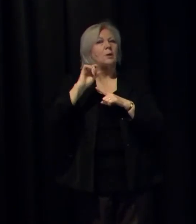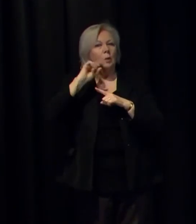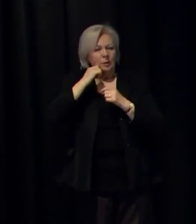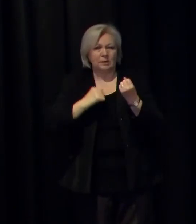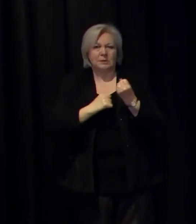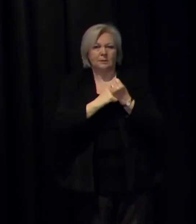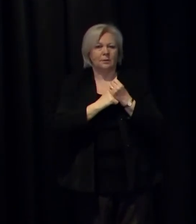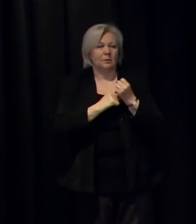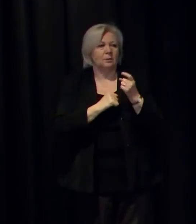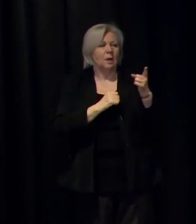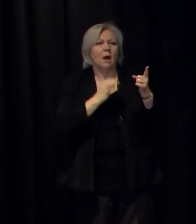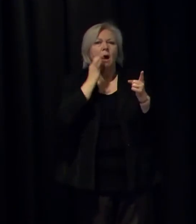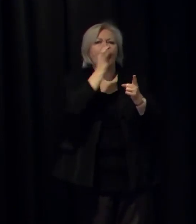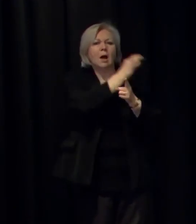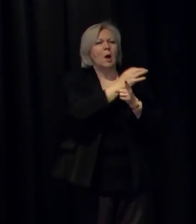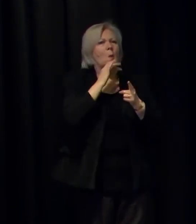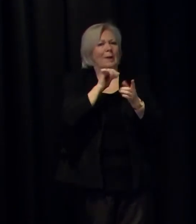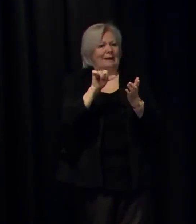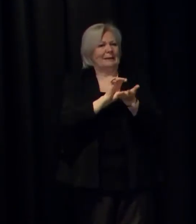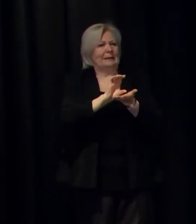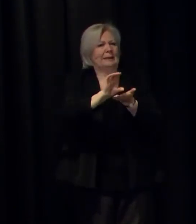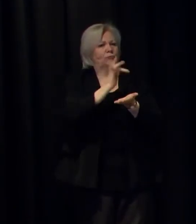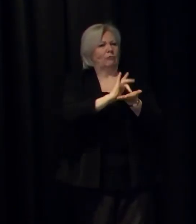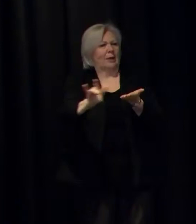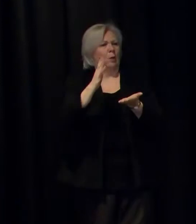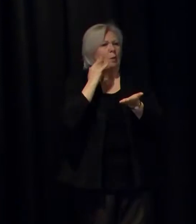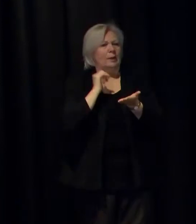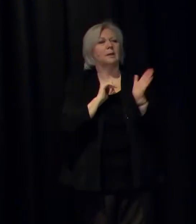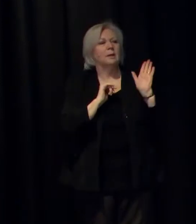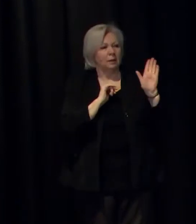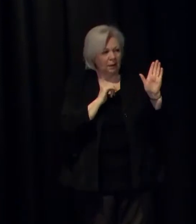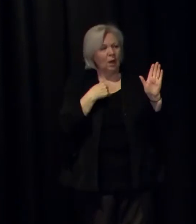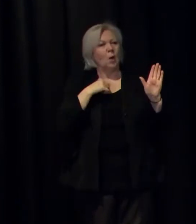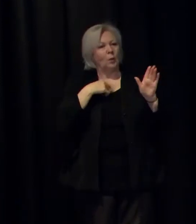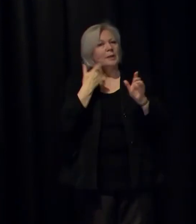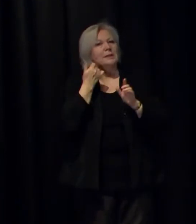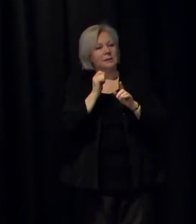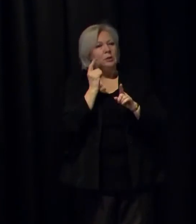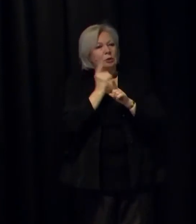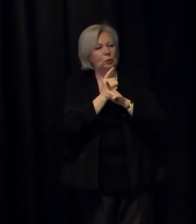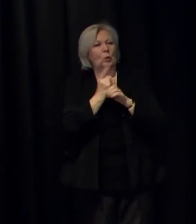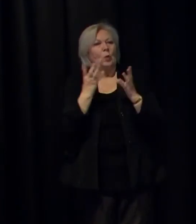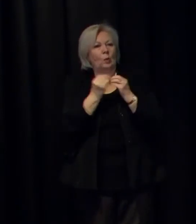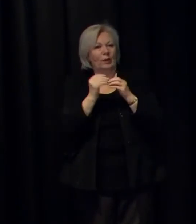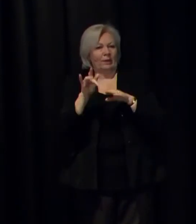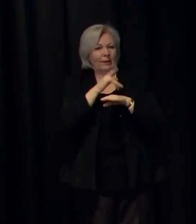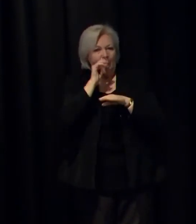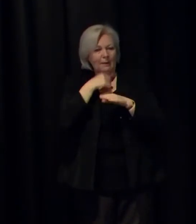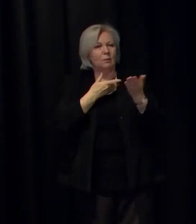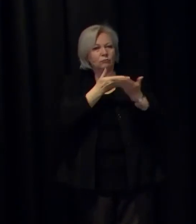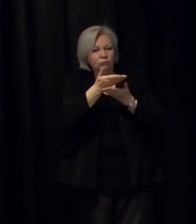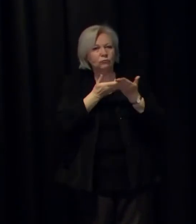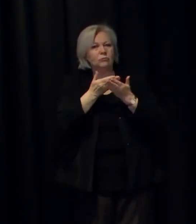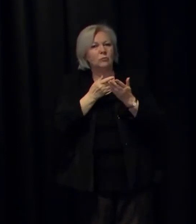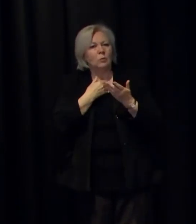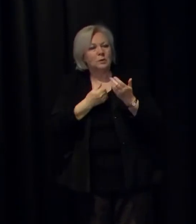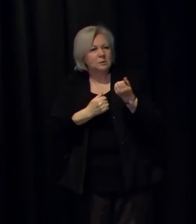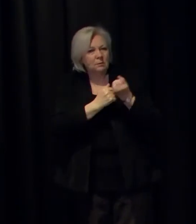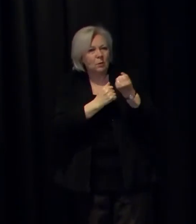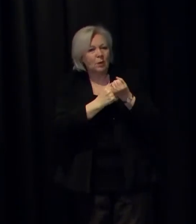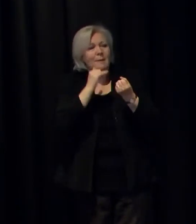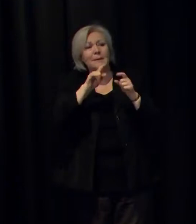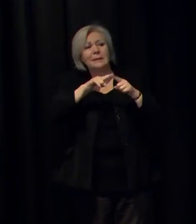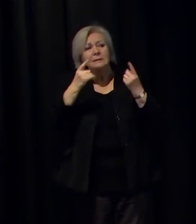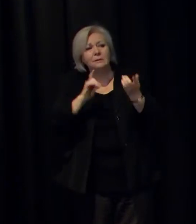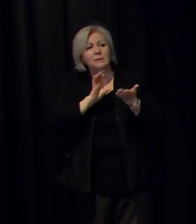for theatre? Well, what I'm indicating to you is that we continue to work with them and we will stand with them for as long as we need to. It may be different. It